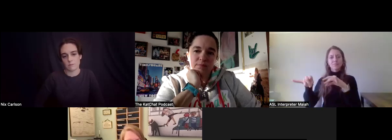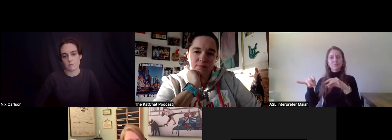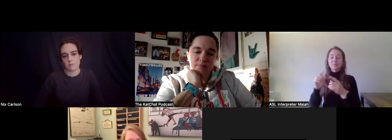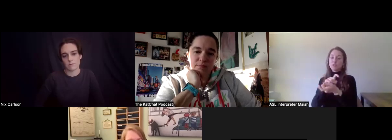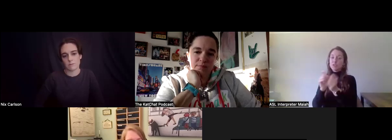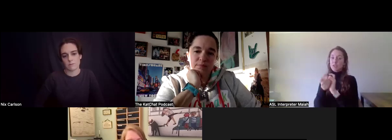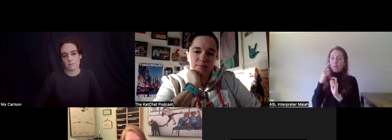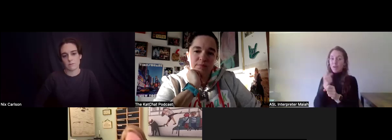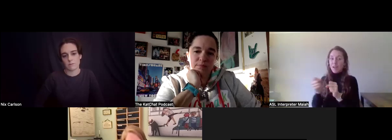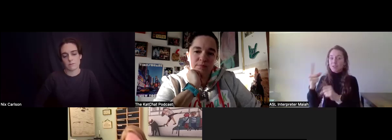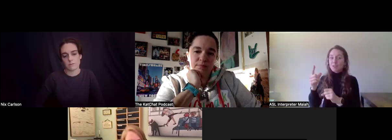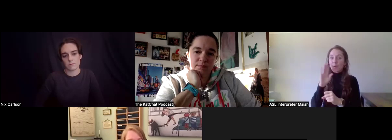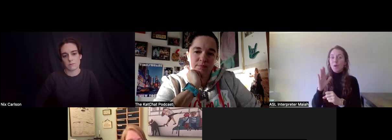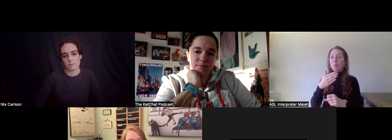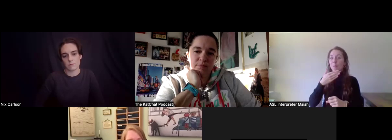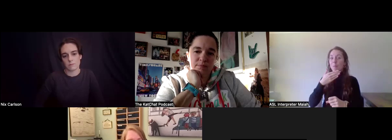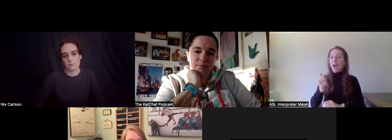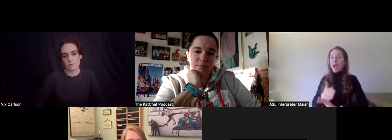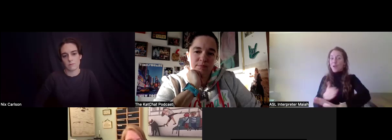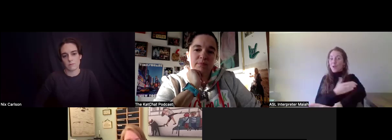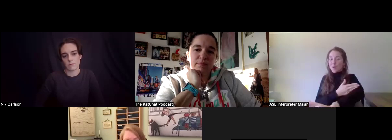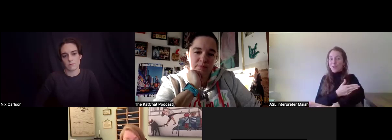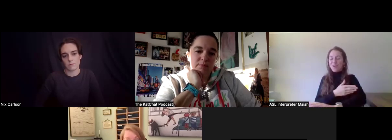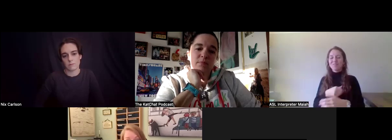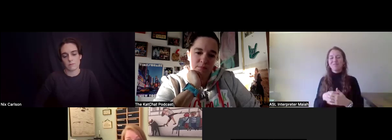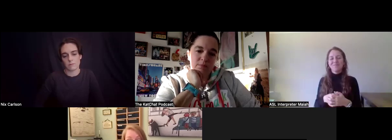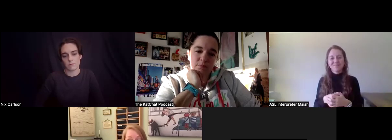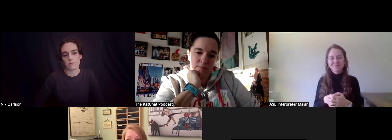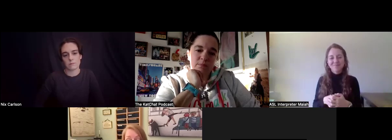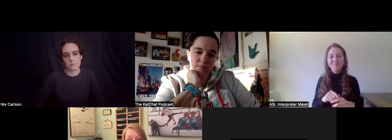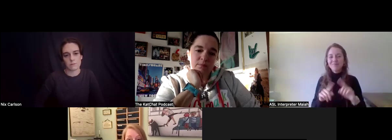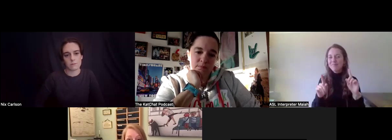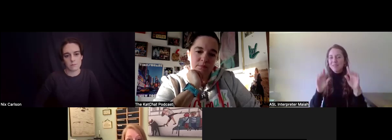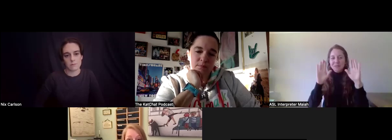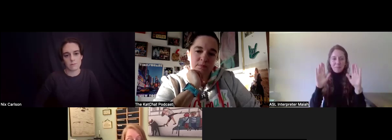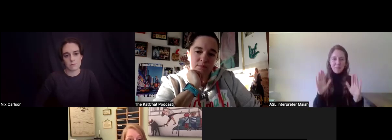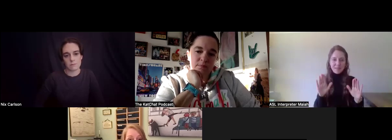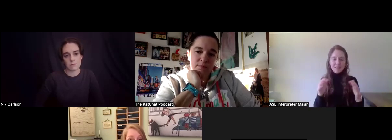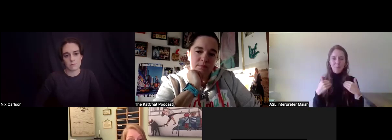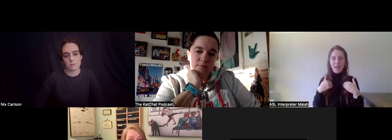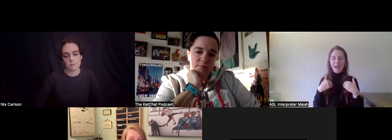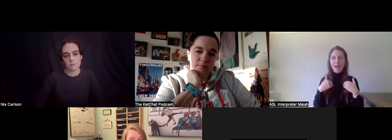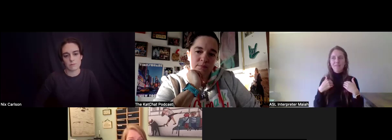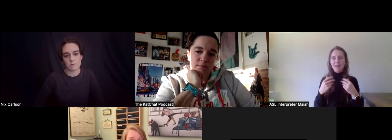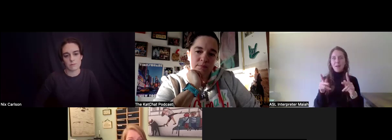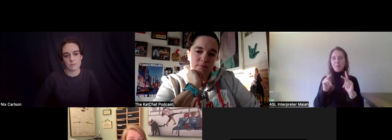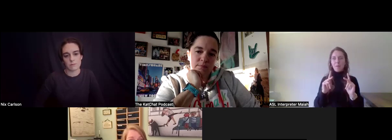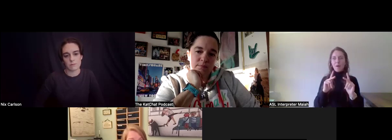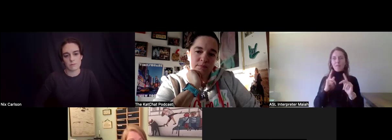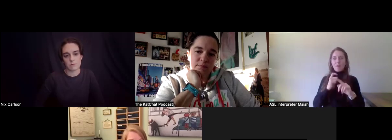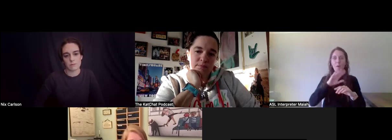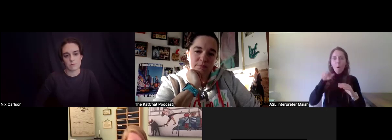next year. They're going to make it even better. But it was amazing. We had people from all 50 states and